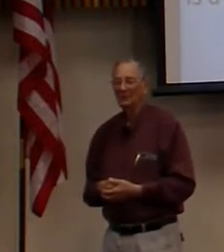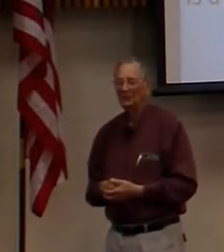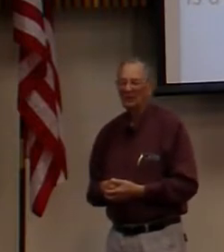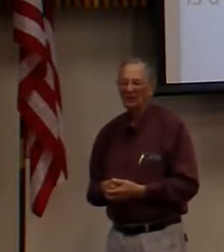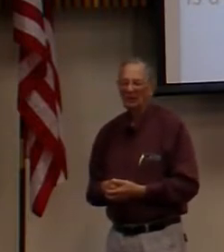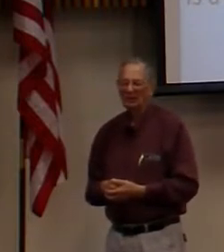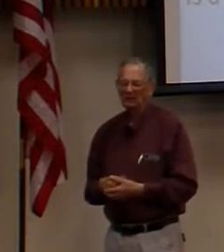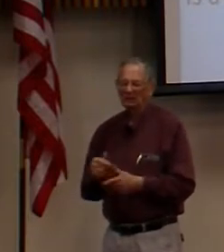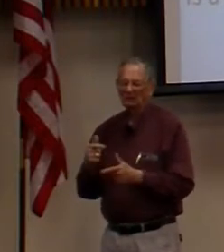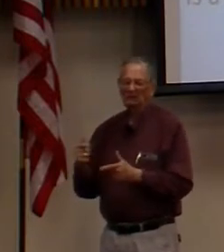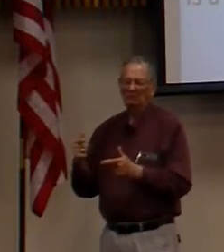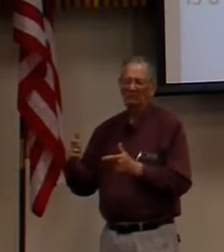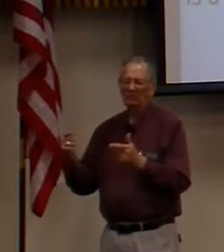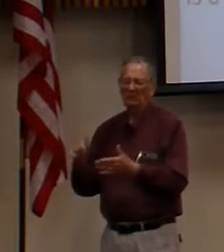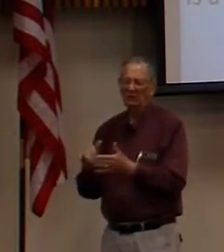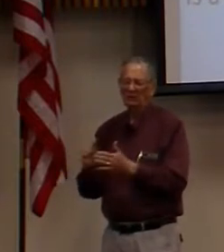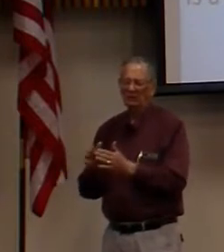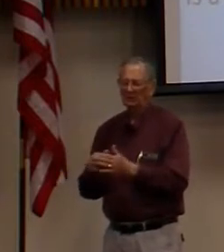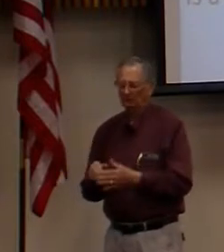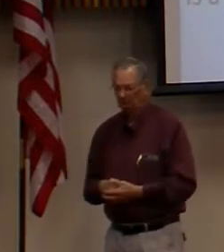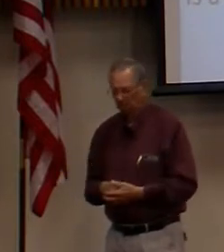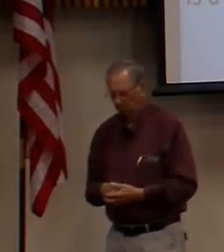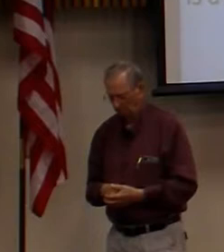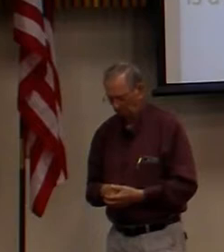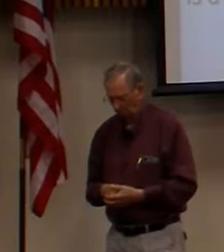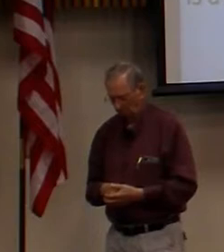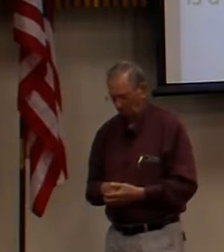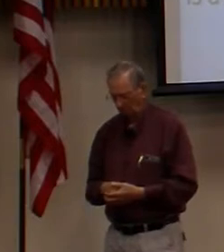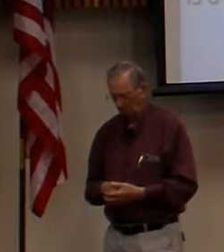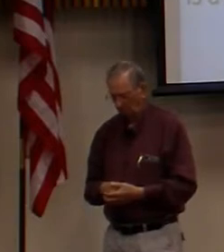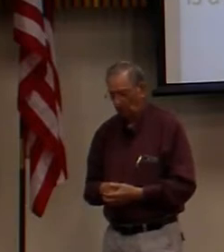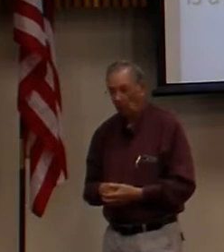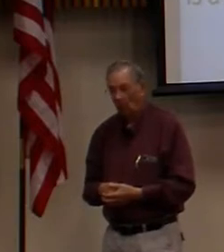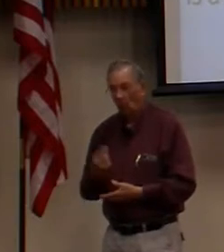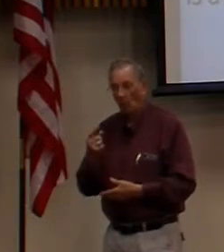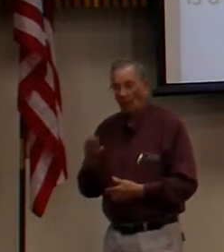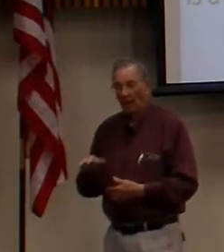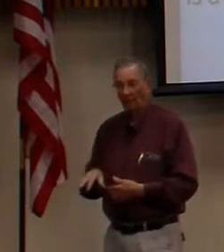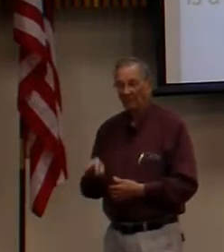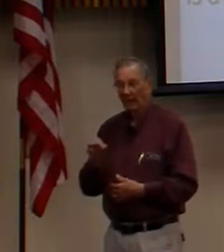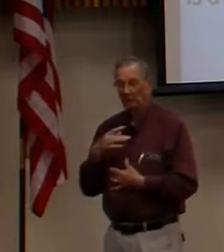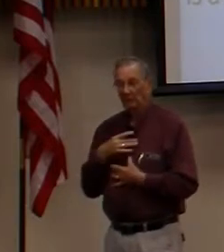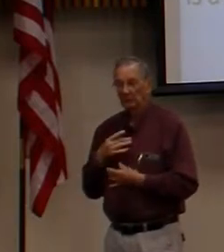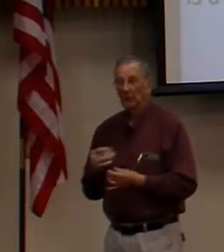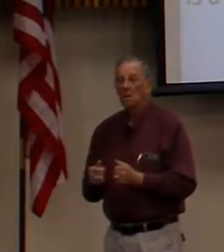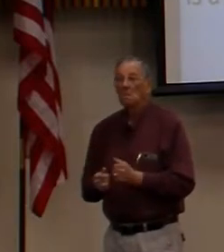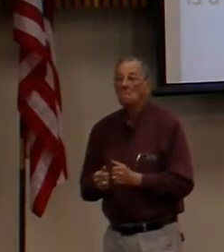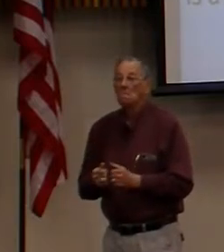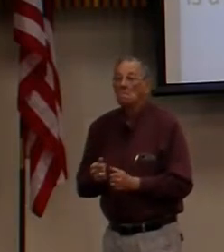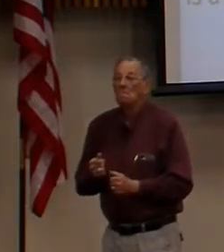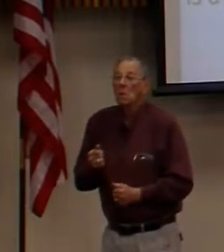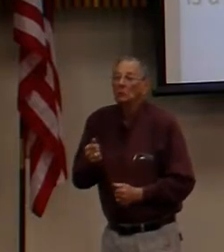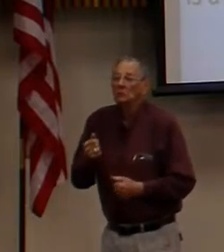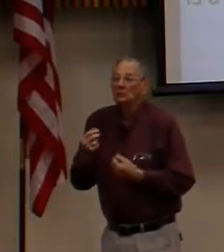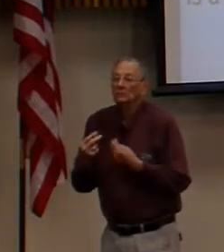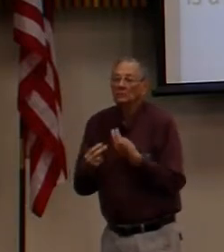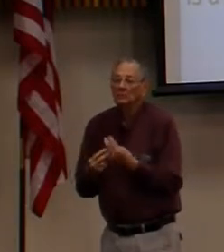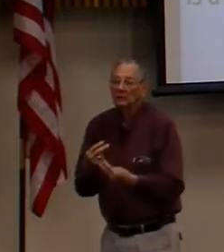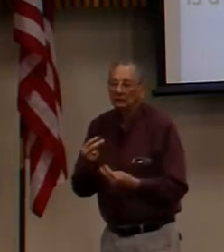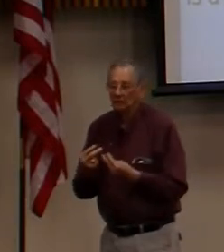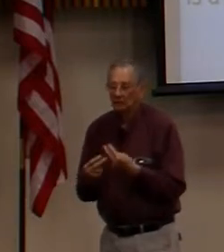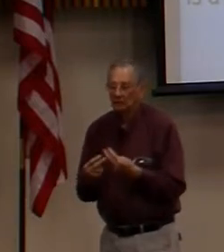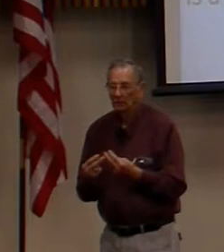the size of this city. One of the things I found interesting is that it is the most visited destination in the